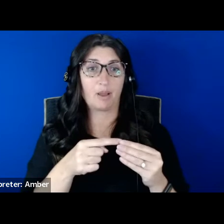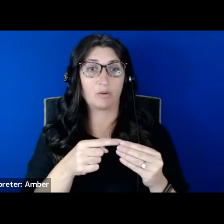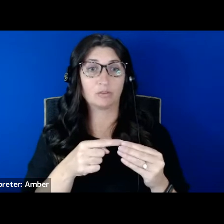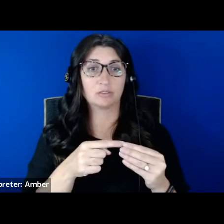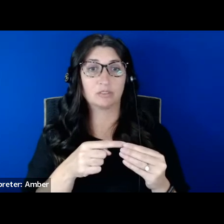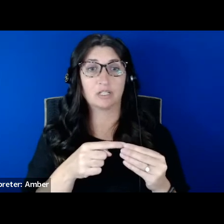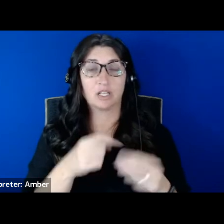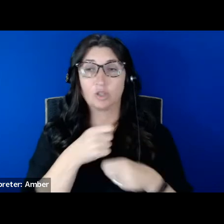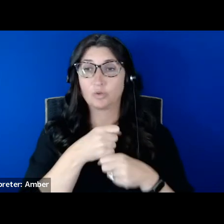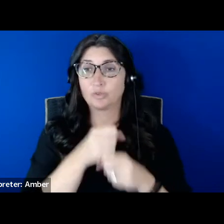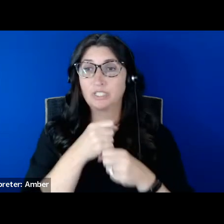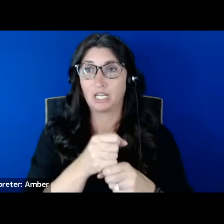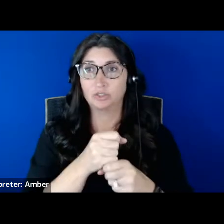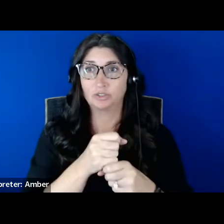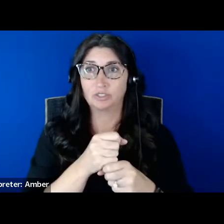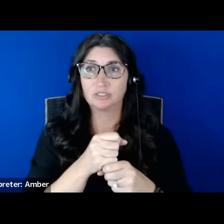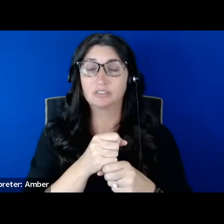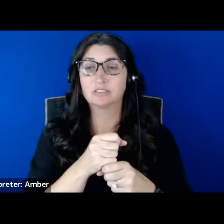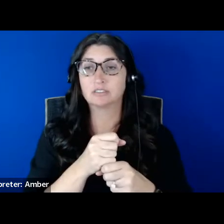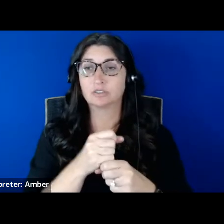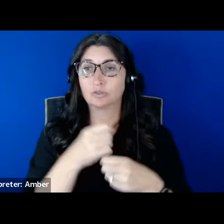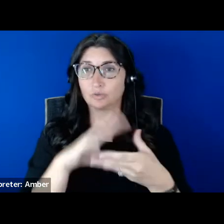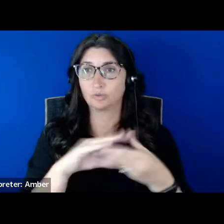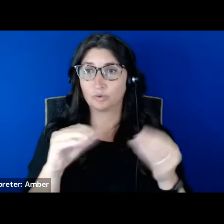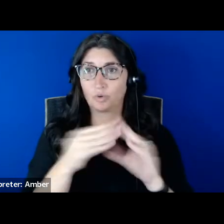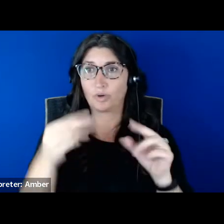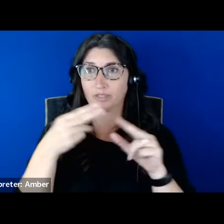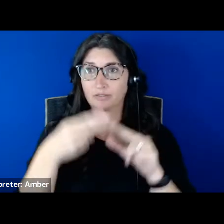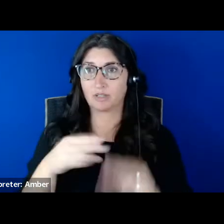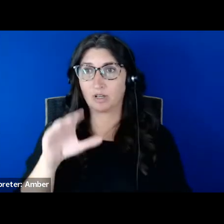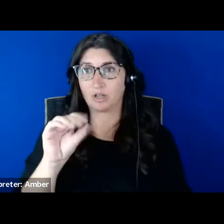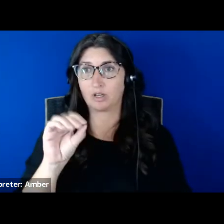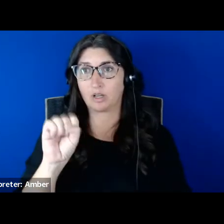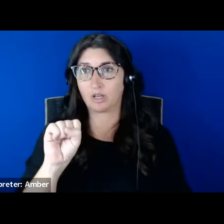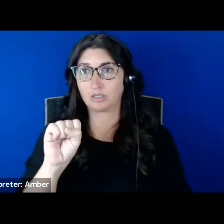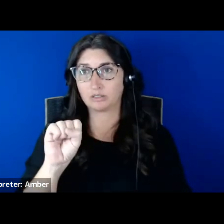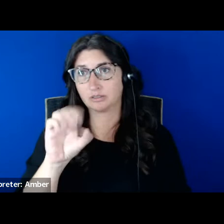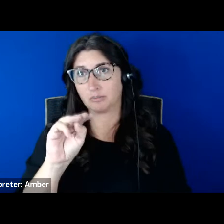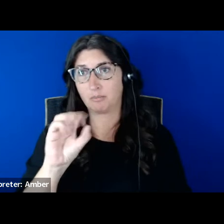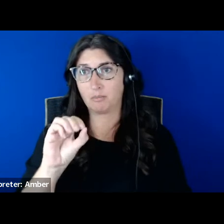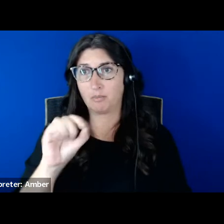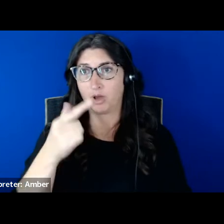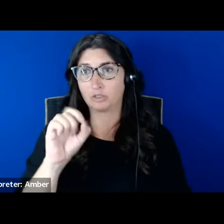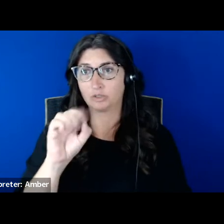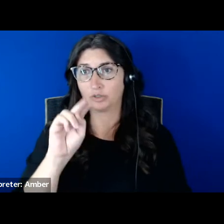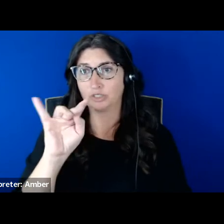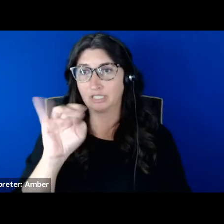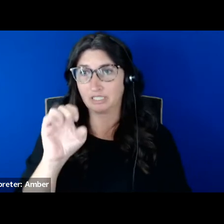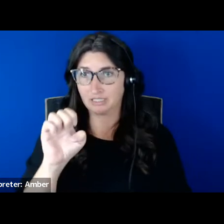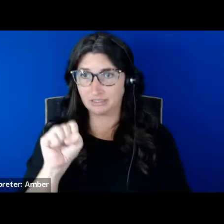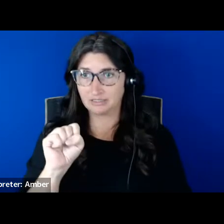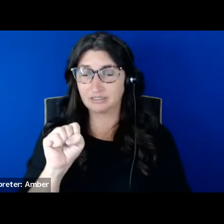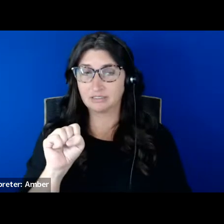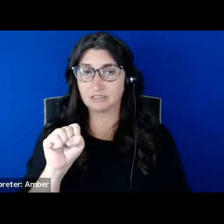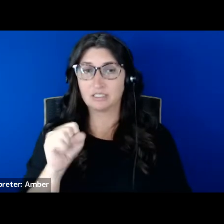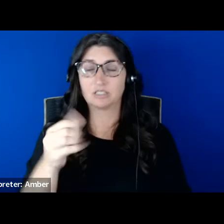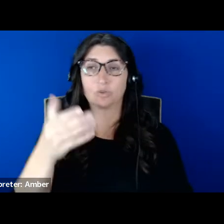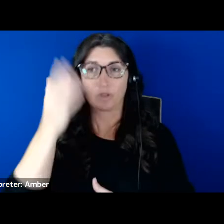is the creation story. So we have our own creation stories with gods and goddesses who were involved in the creation